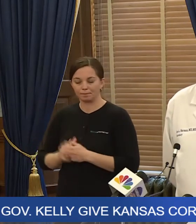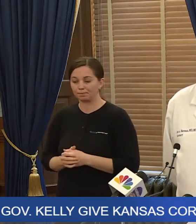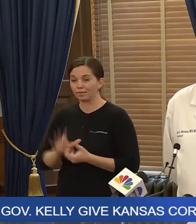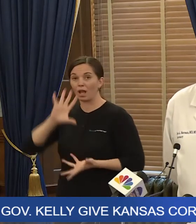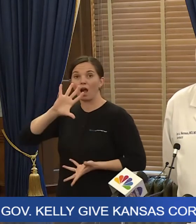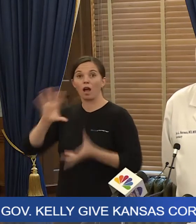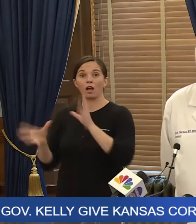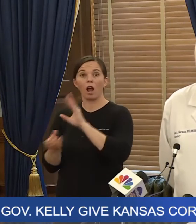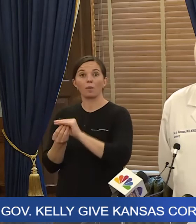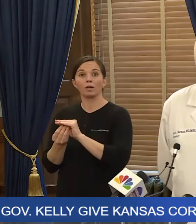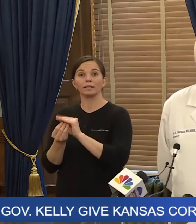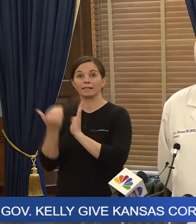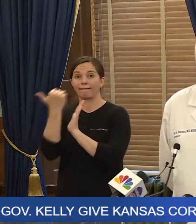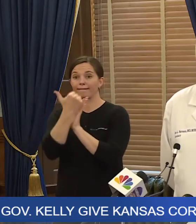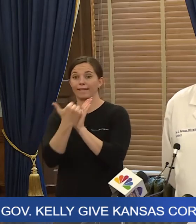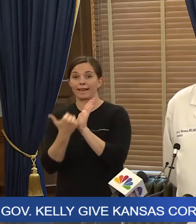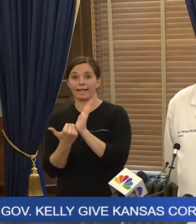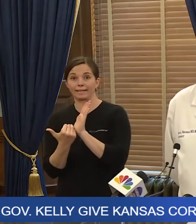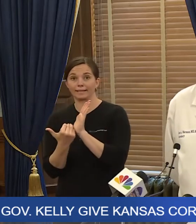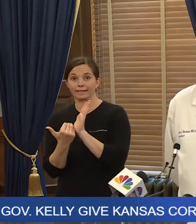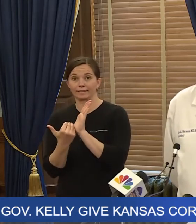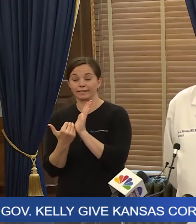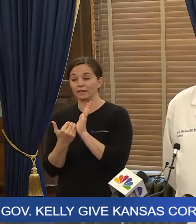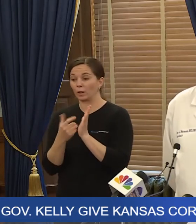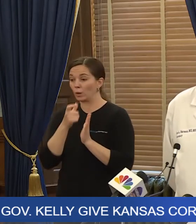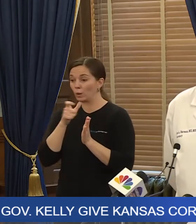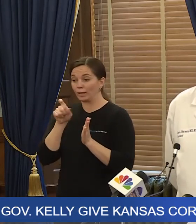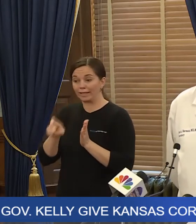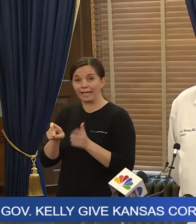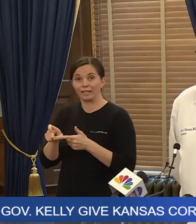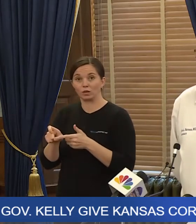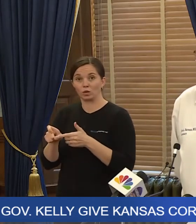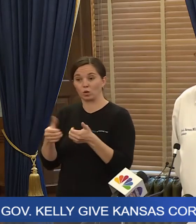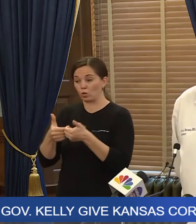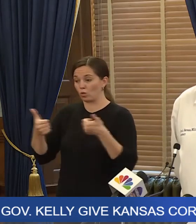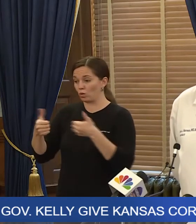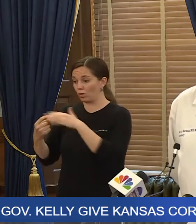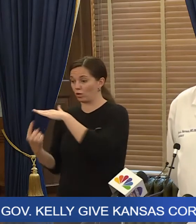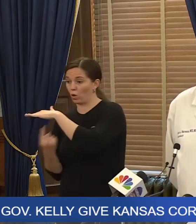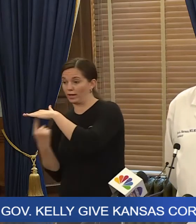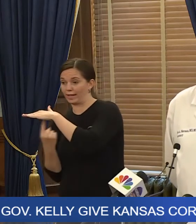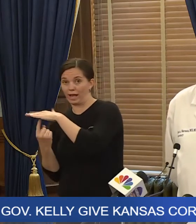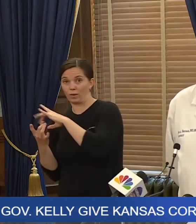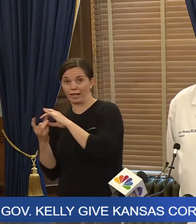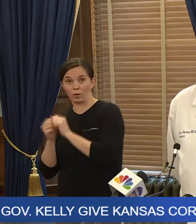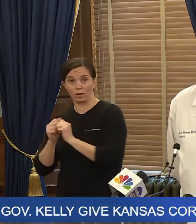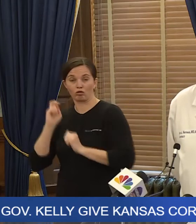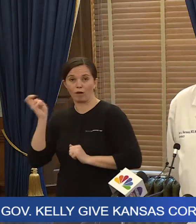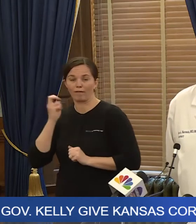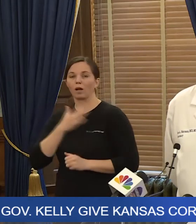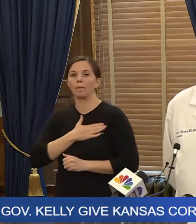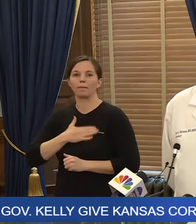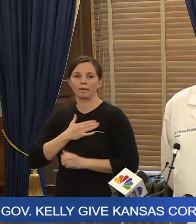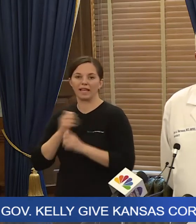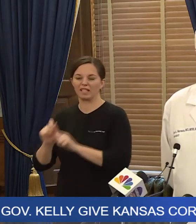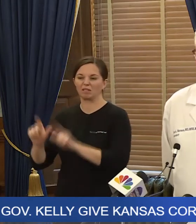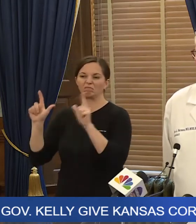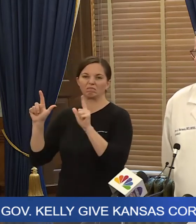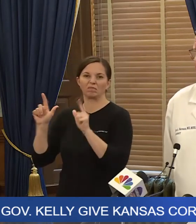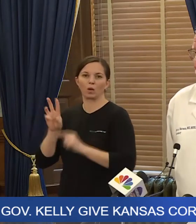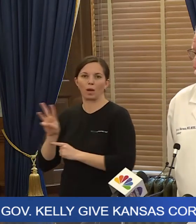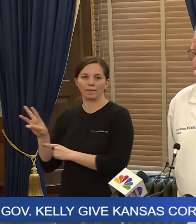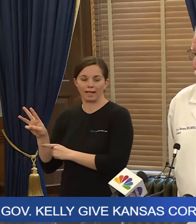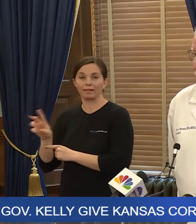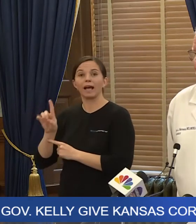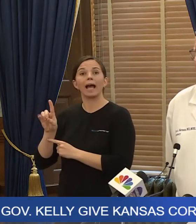of those in Kansas needing to quarantine for 14 days in terms of travel related, please visit our website. I did